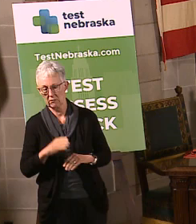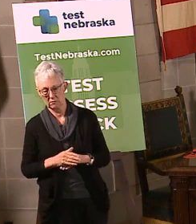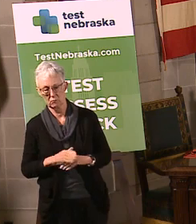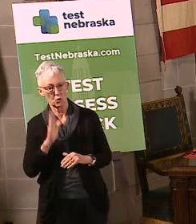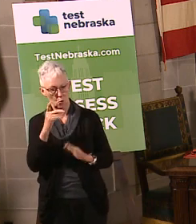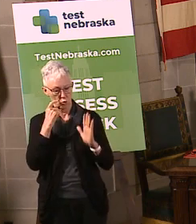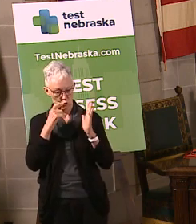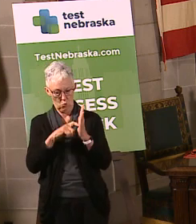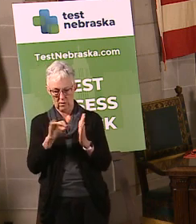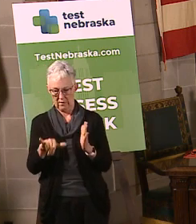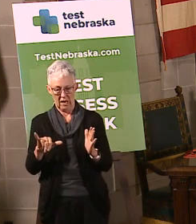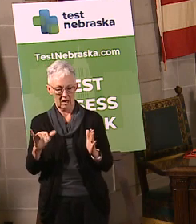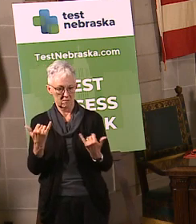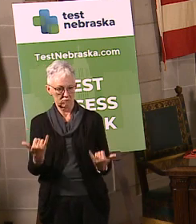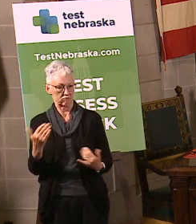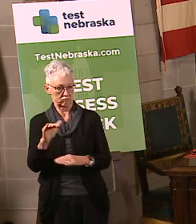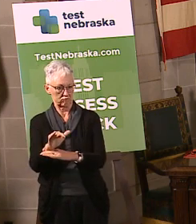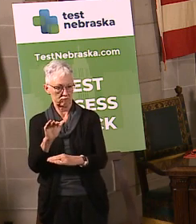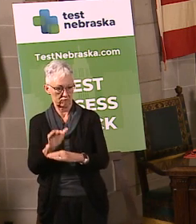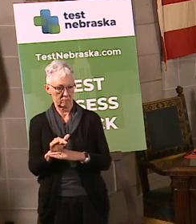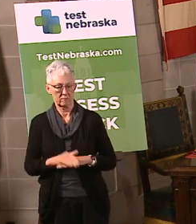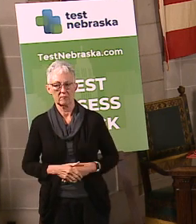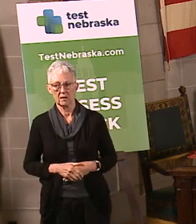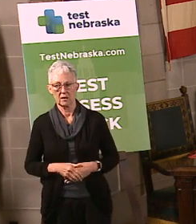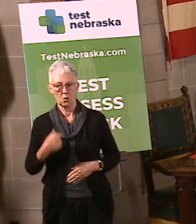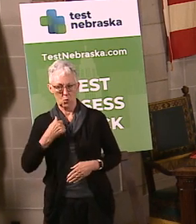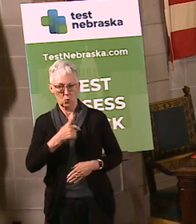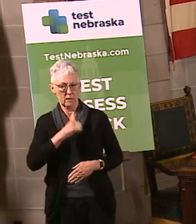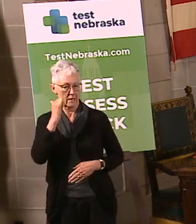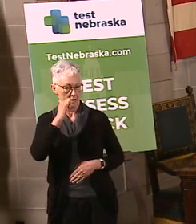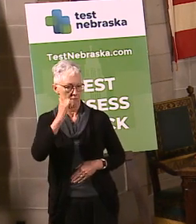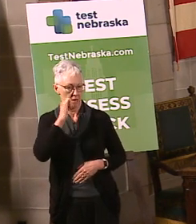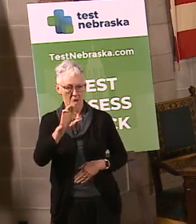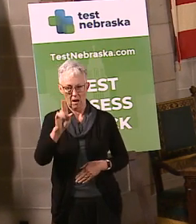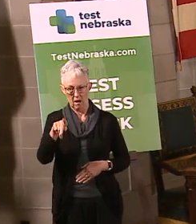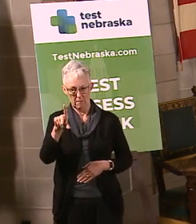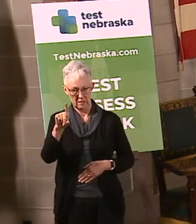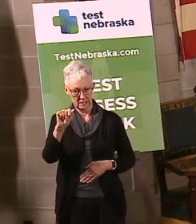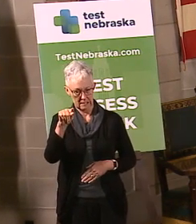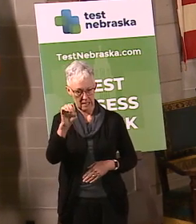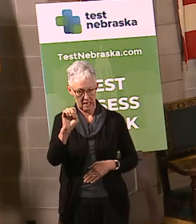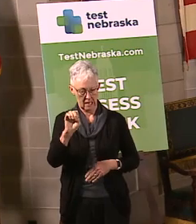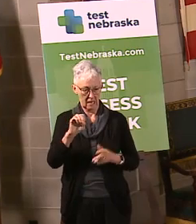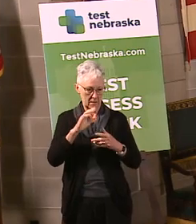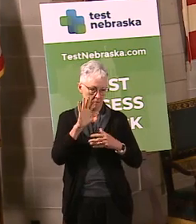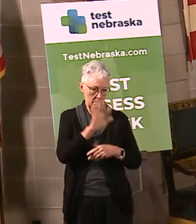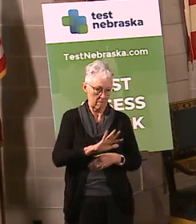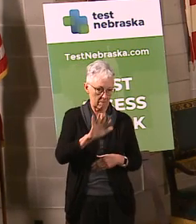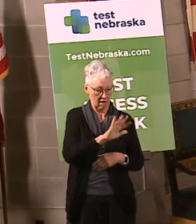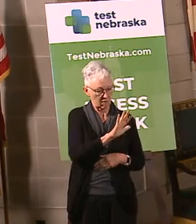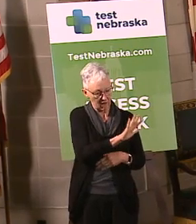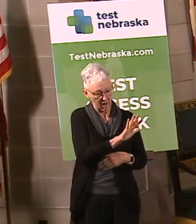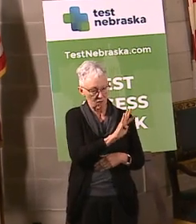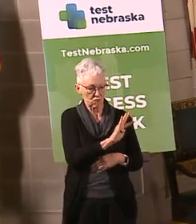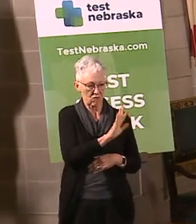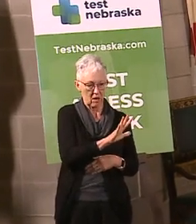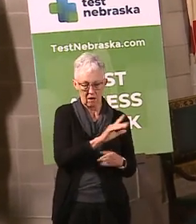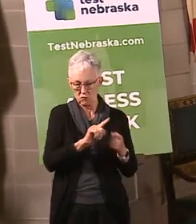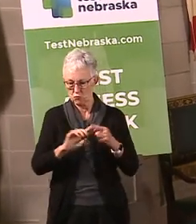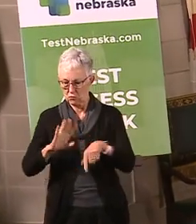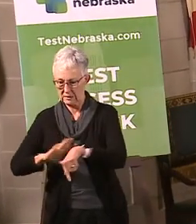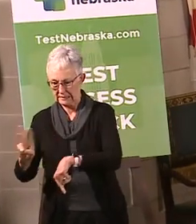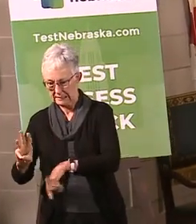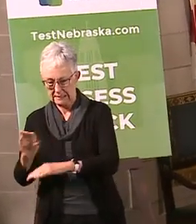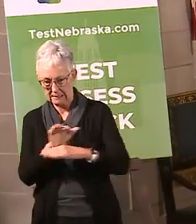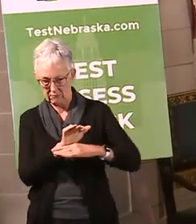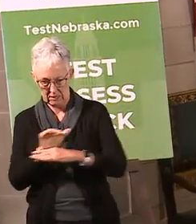tonight as we, again, the state, we update our public dashboard at about 5:45, 6 o'clock. You'll start seeing those tests from Test Nebraska show